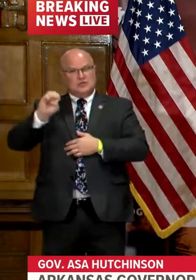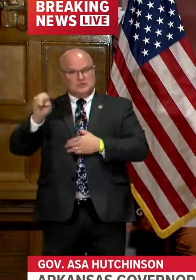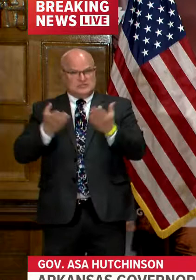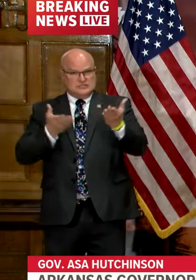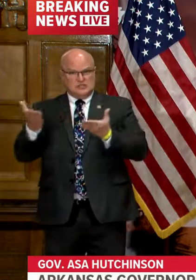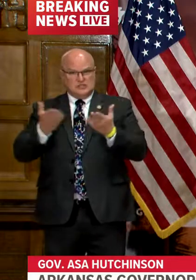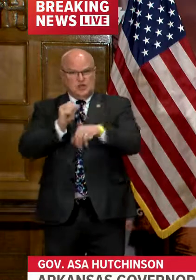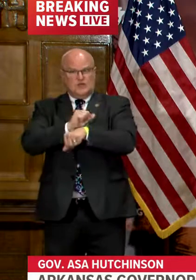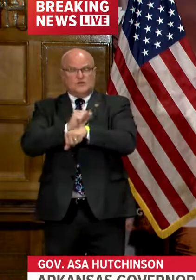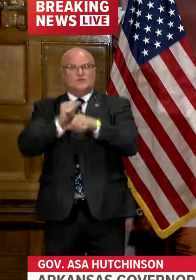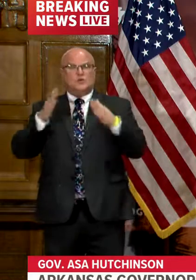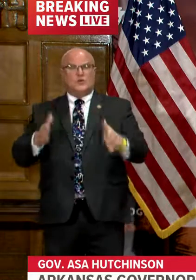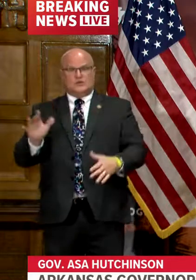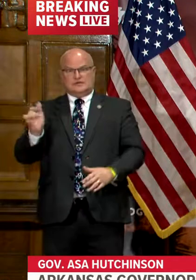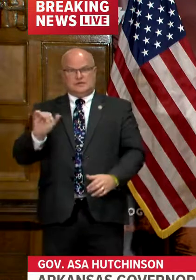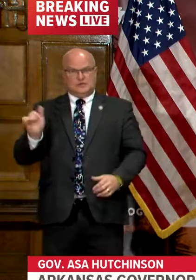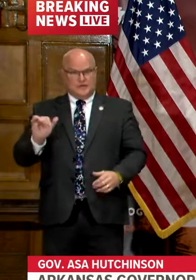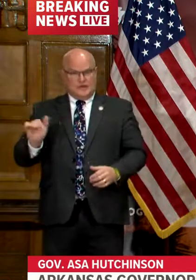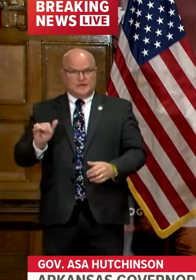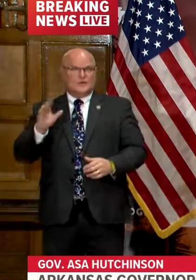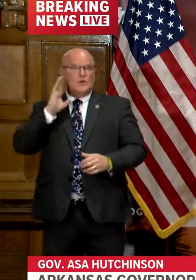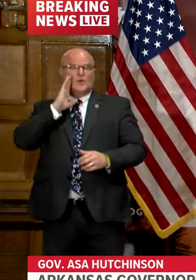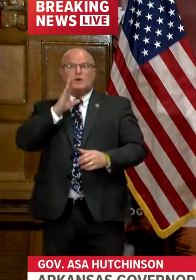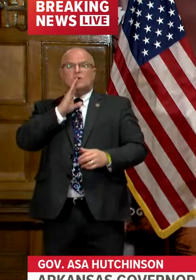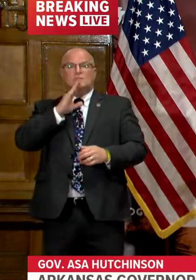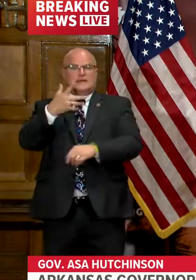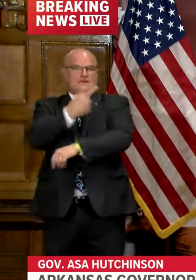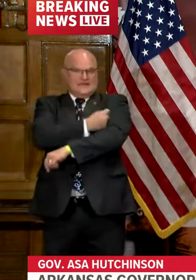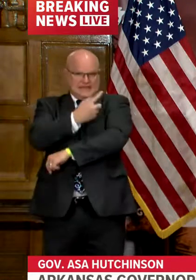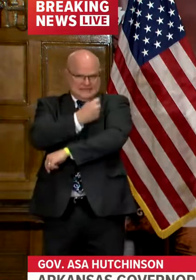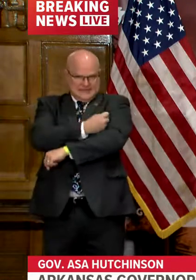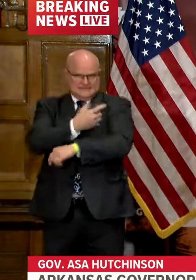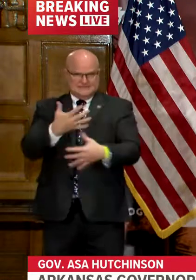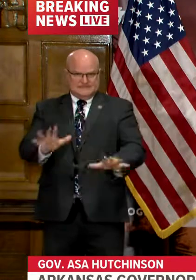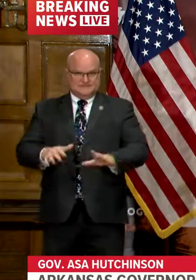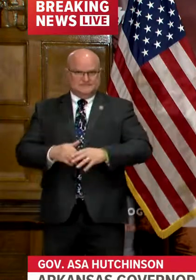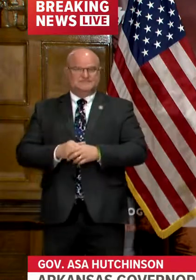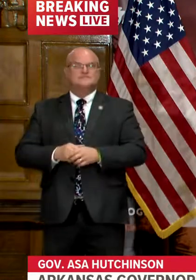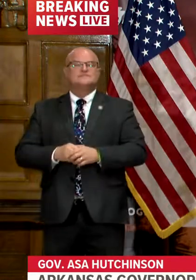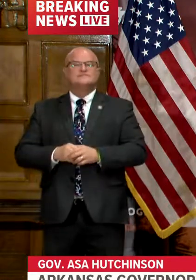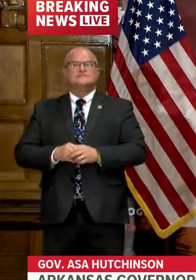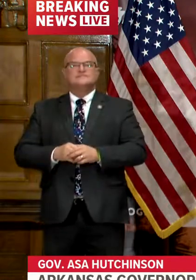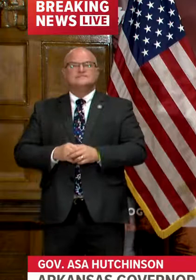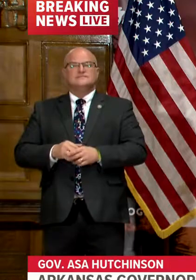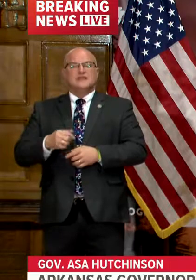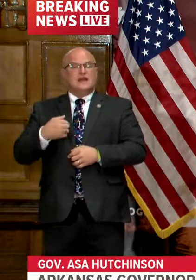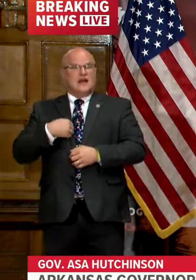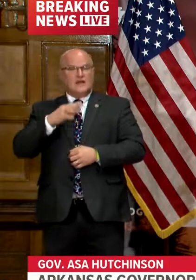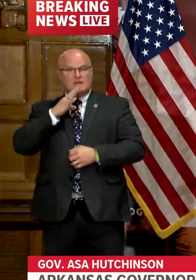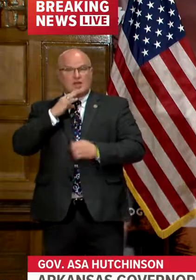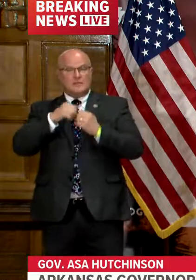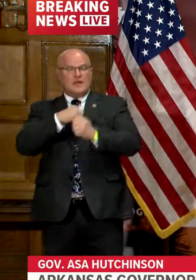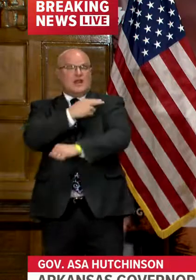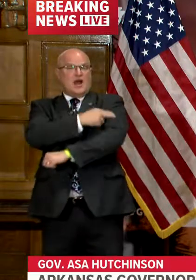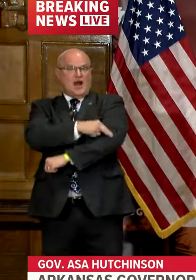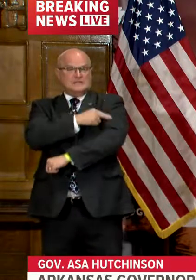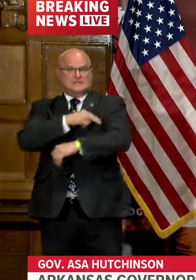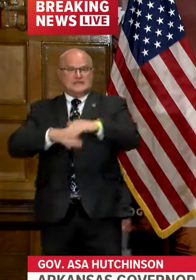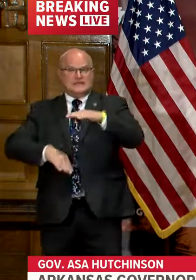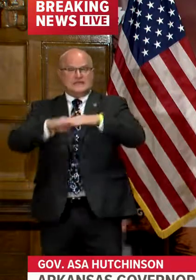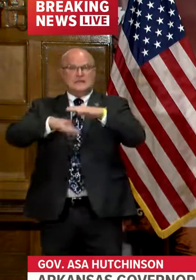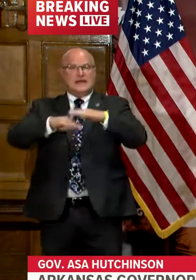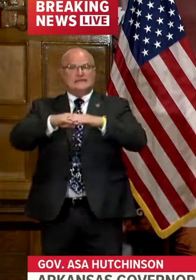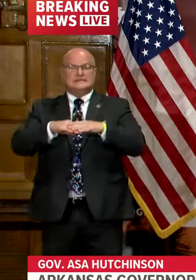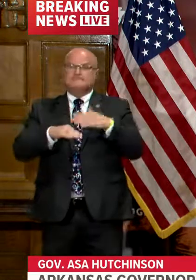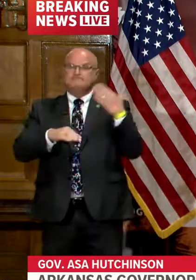service workers as well will be vaccinated. I did want to talk about hospital capacity because, as